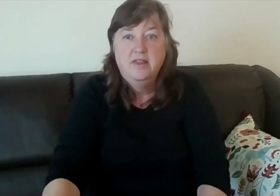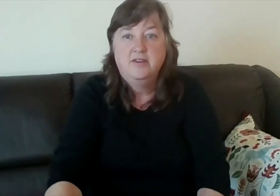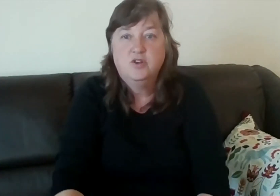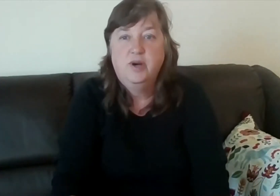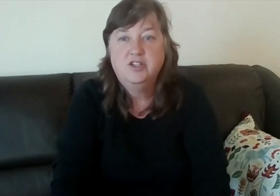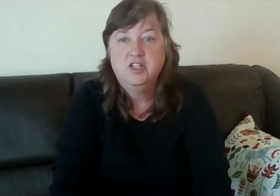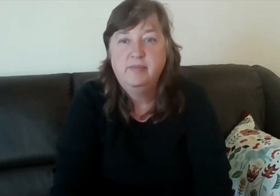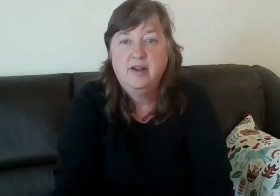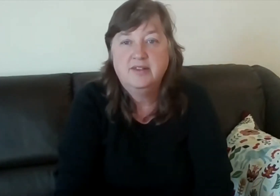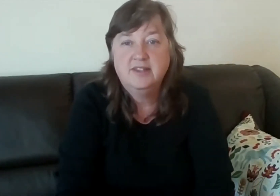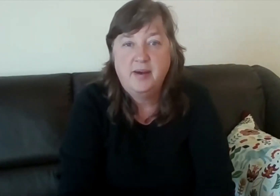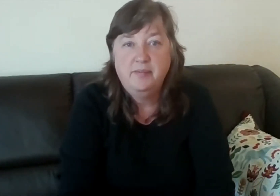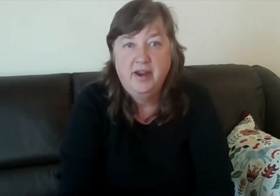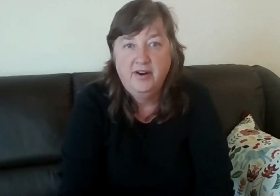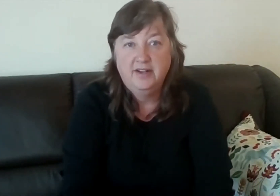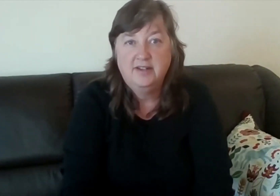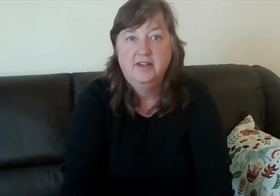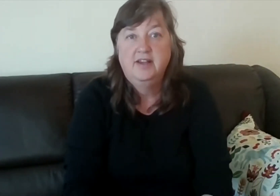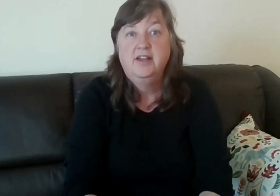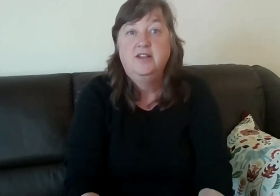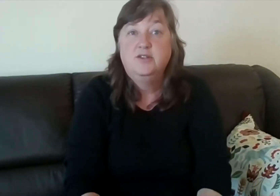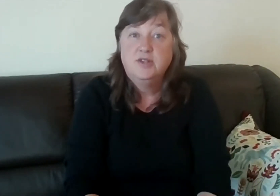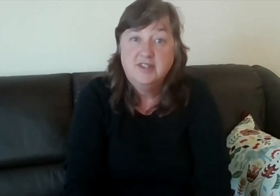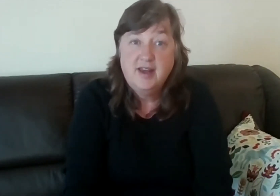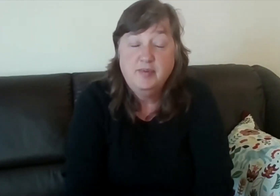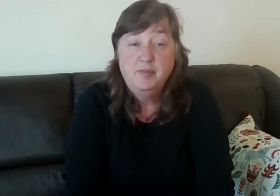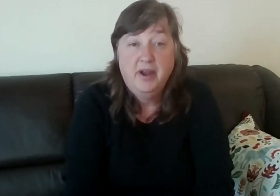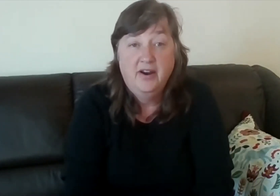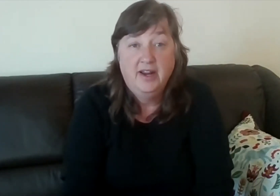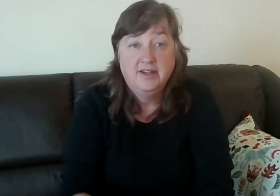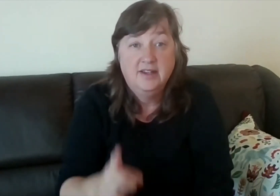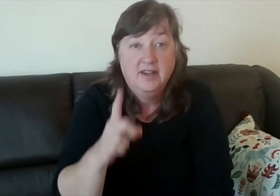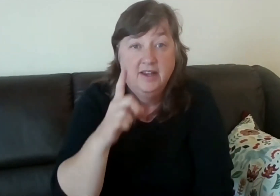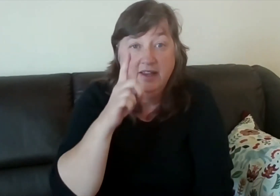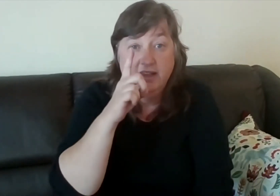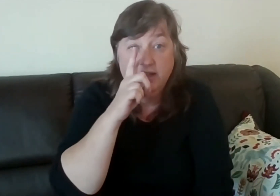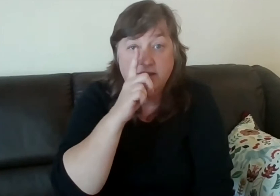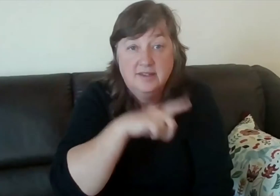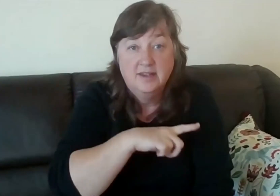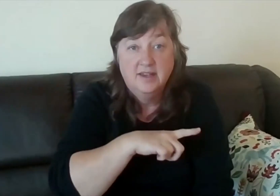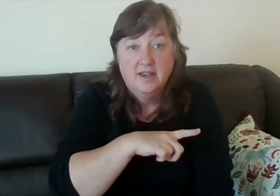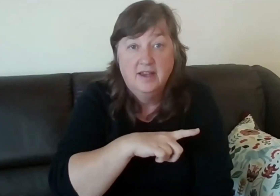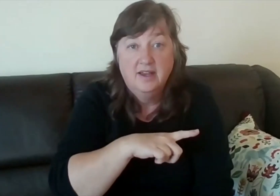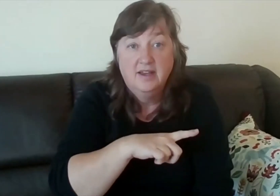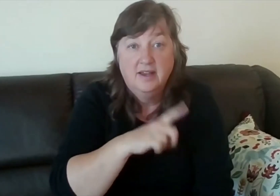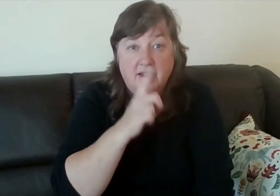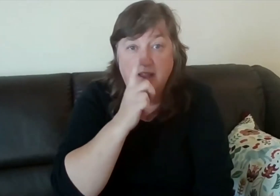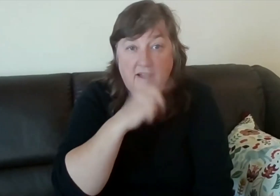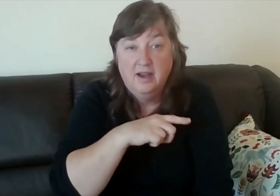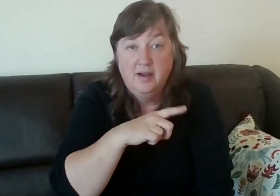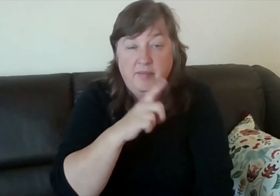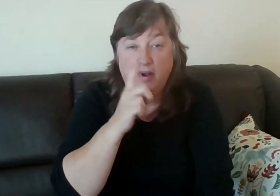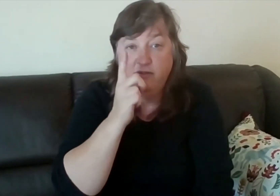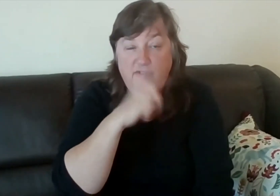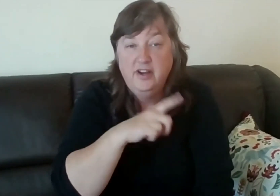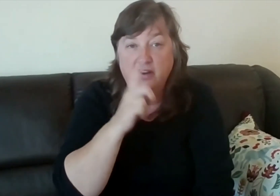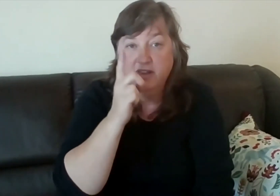There's a question about step-parent. So a step-parent is a finger that